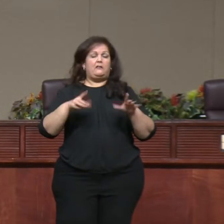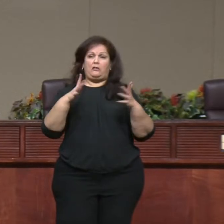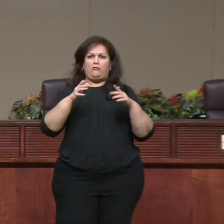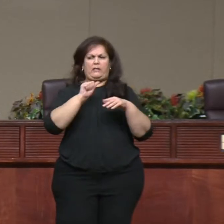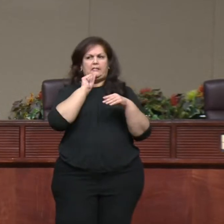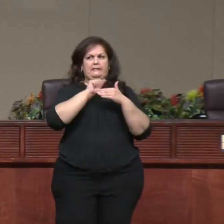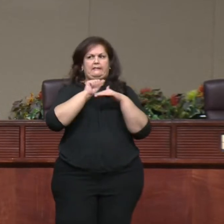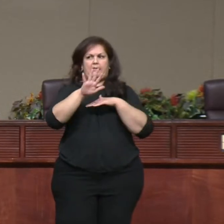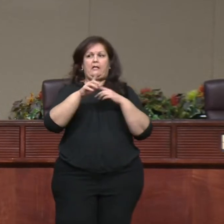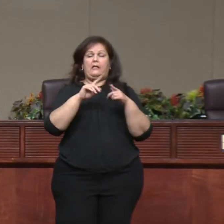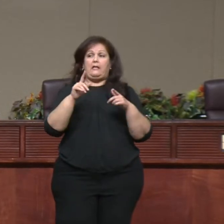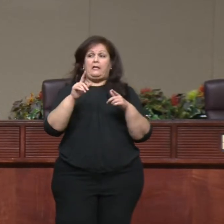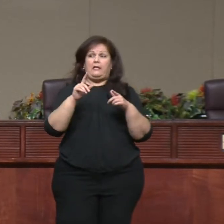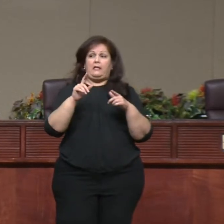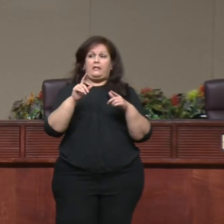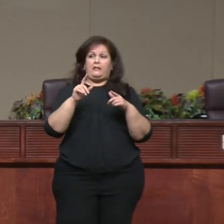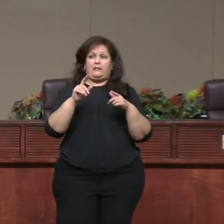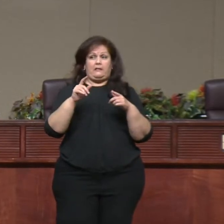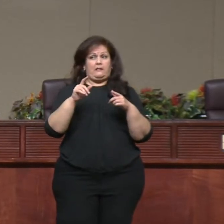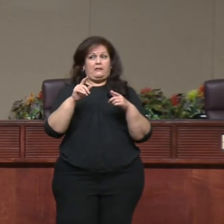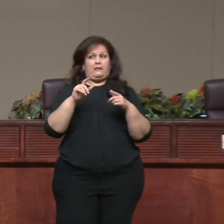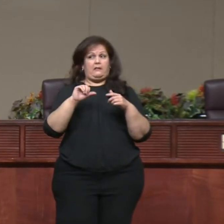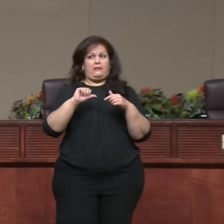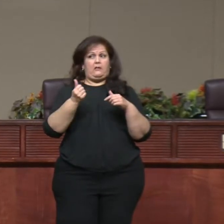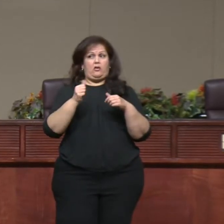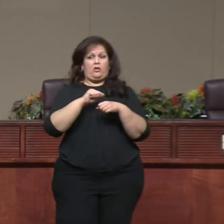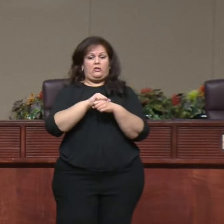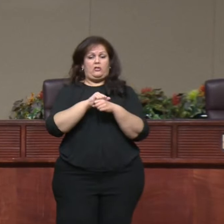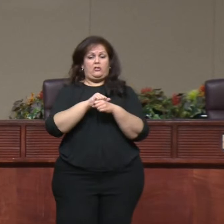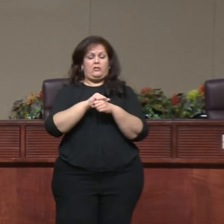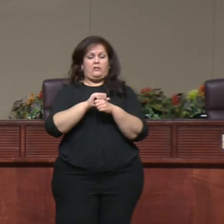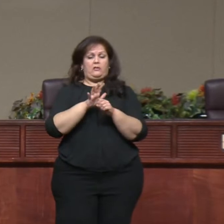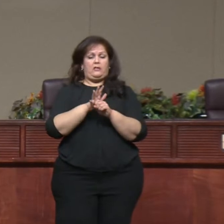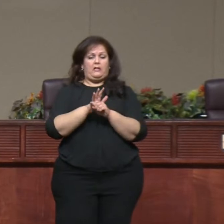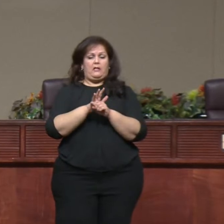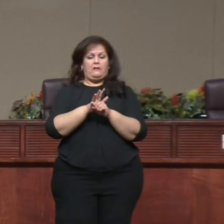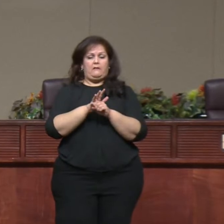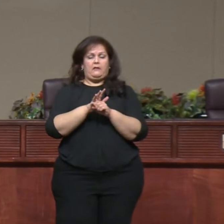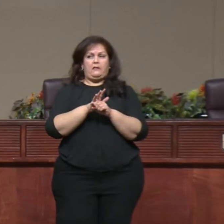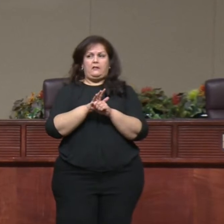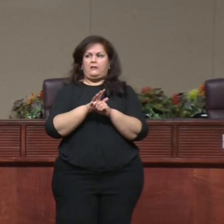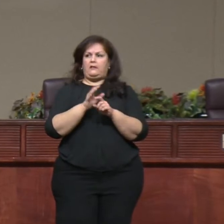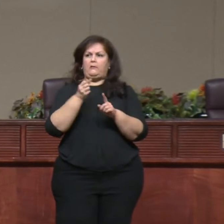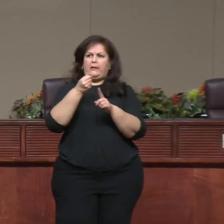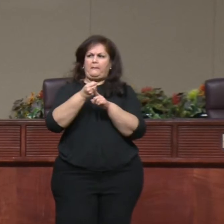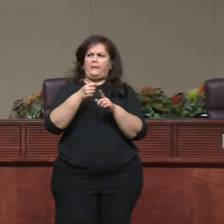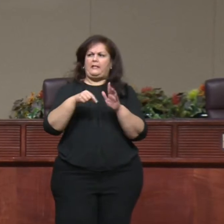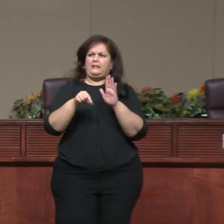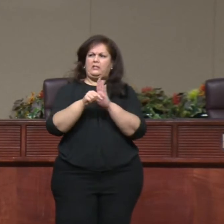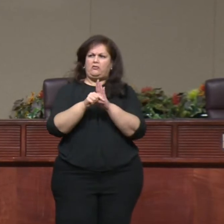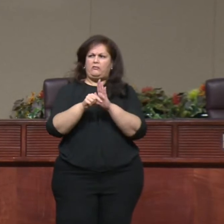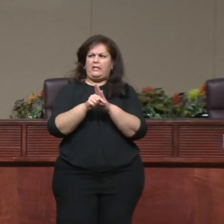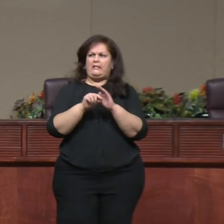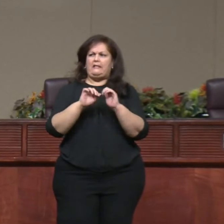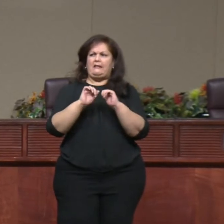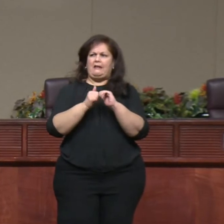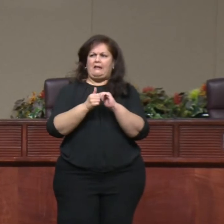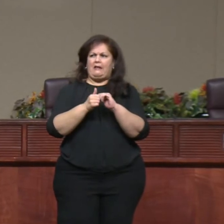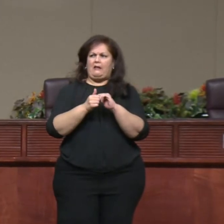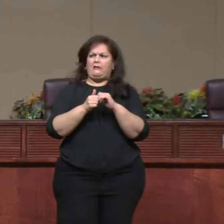Is the district dealing with another COVID slide, convening student grades, and how significant is that issue?